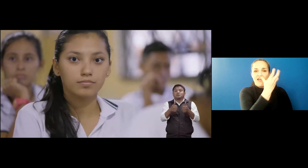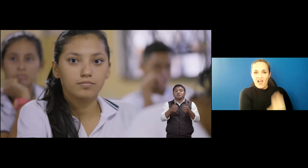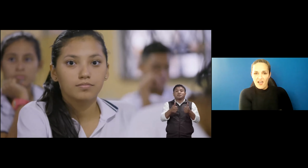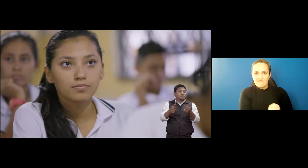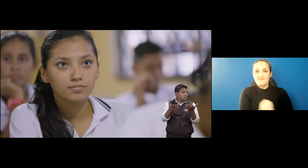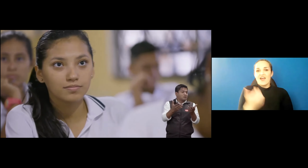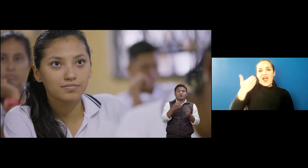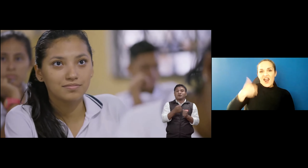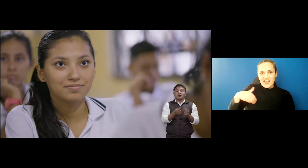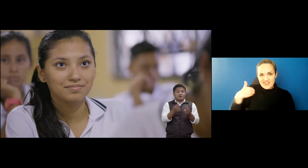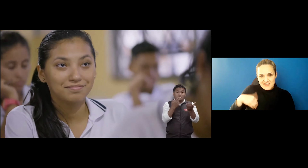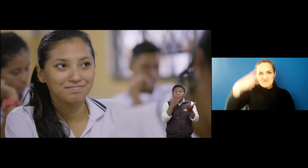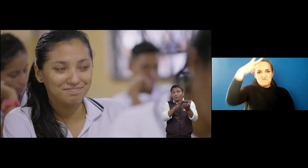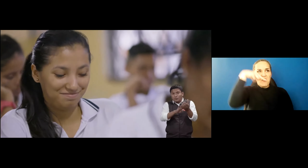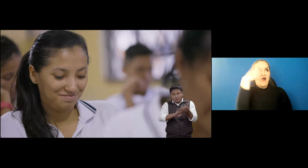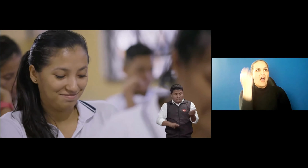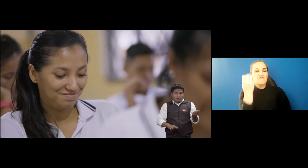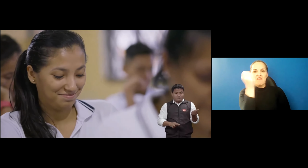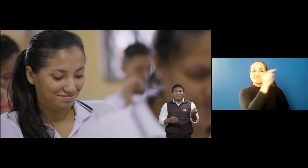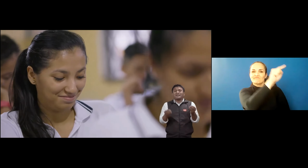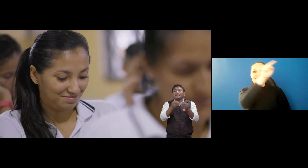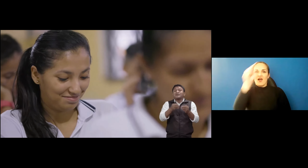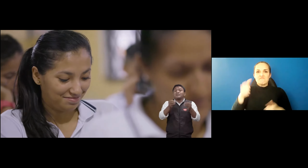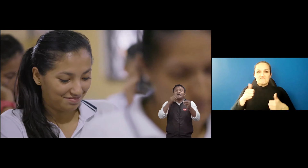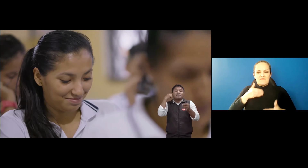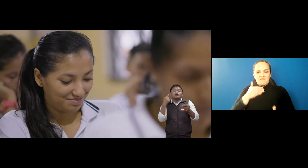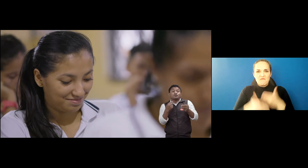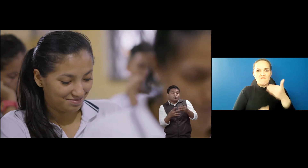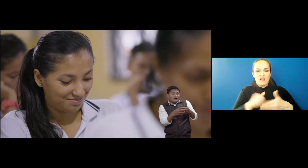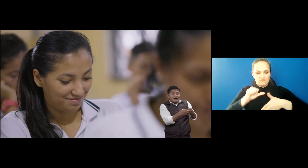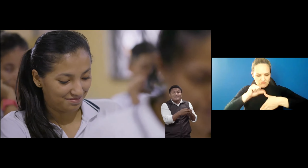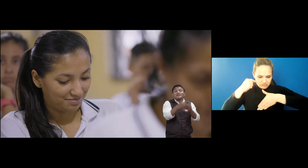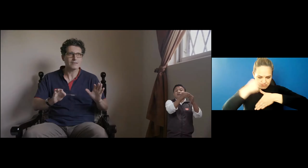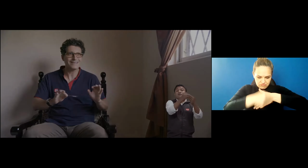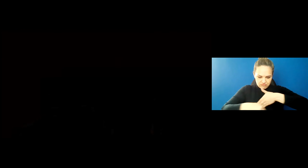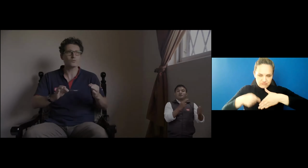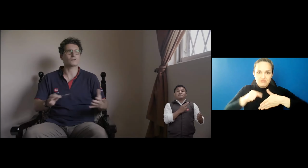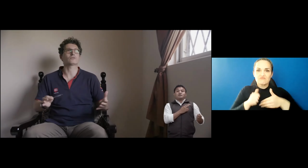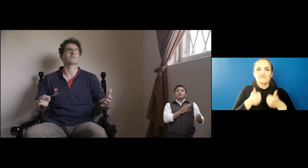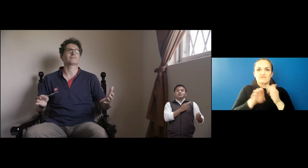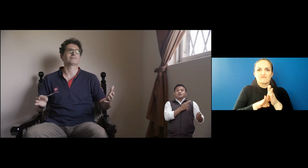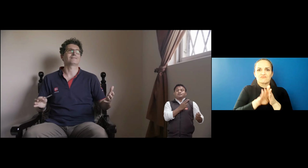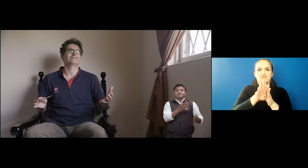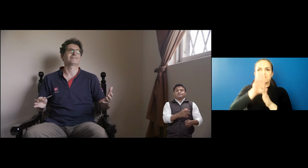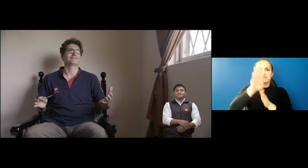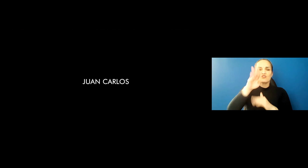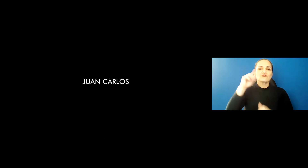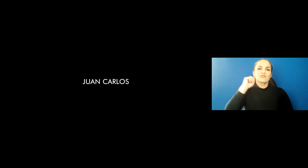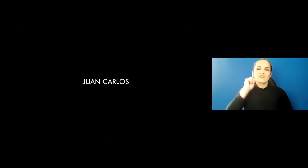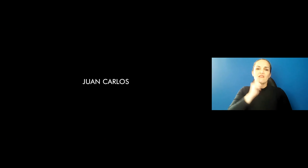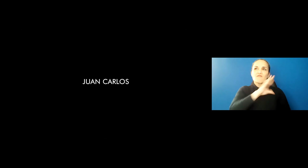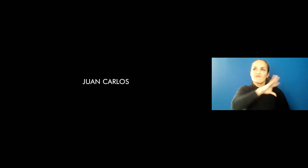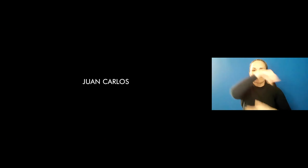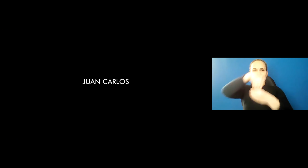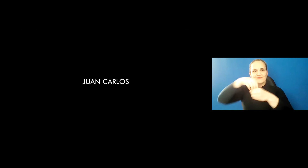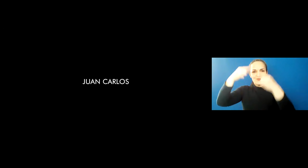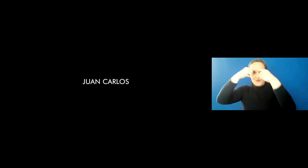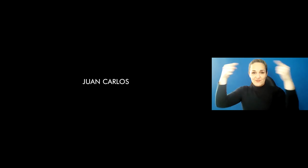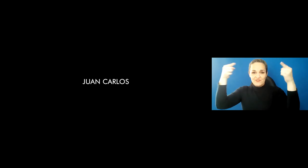Argentina, Mexico adopted it, and it works. And so this bicultural, bilingual model has led